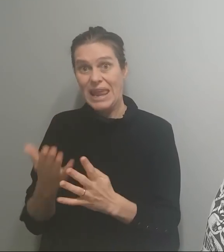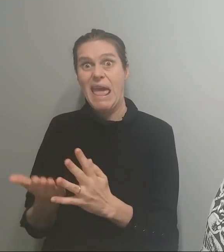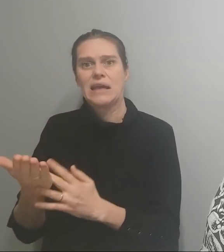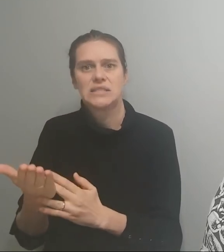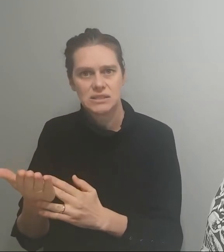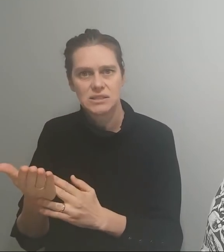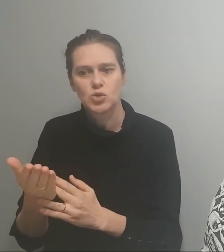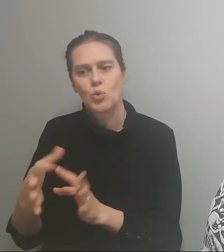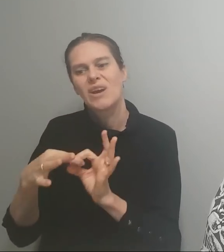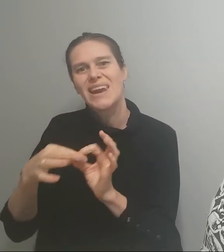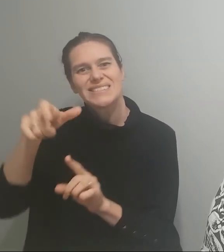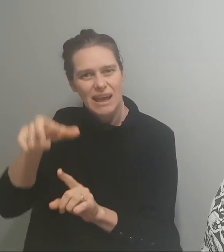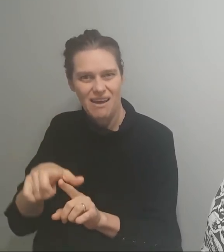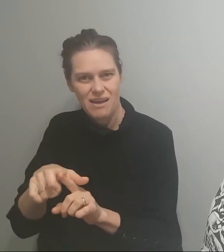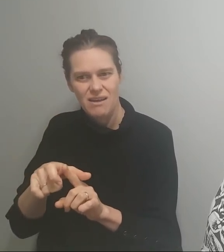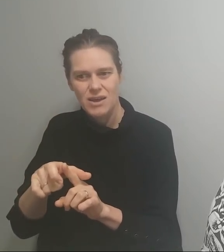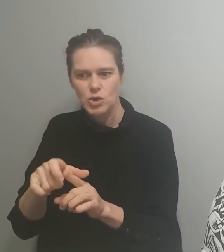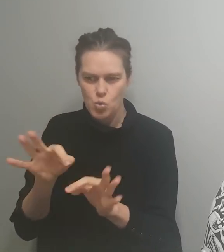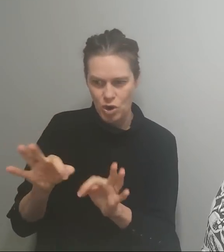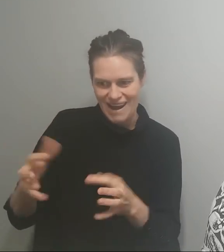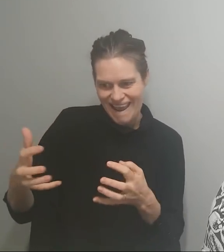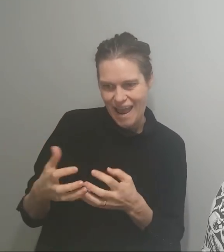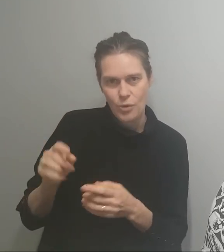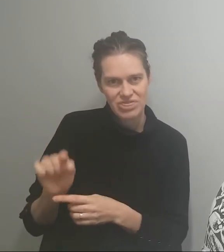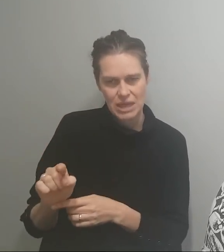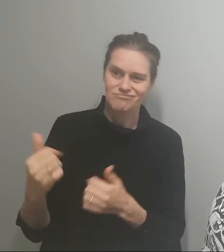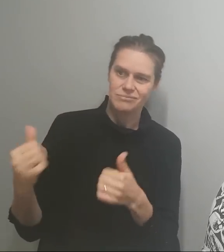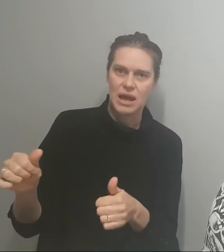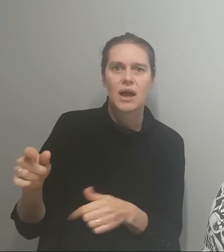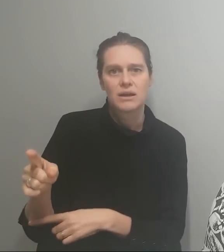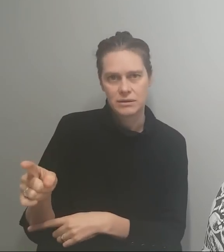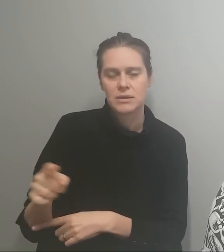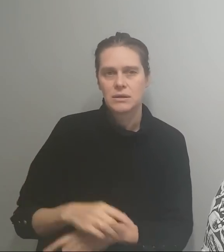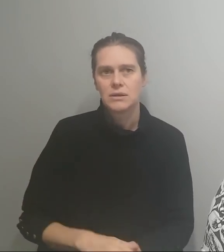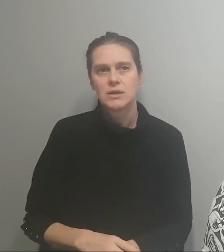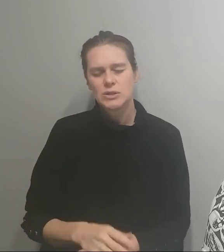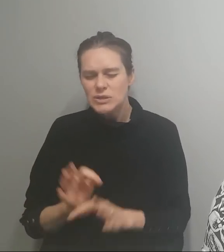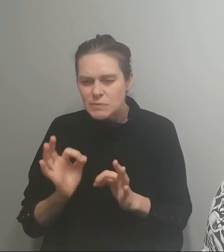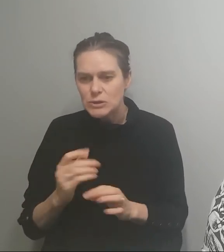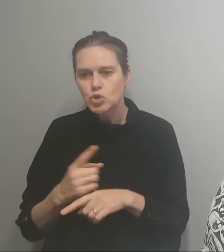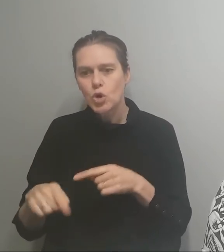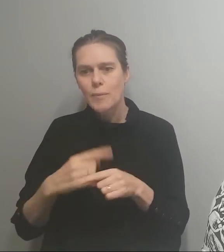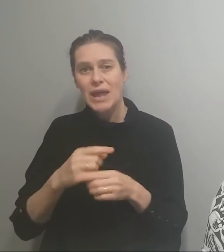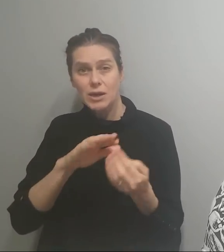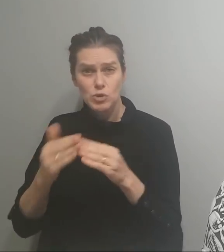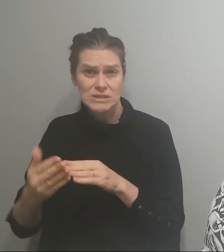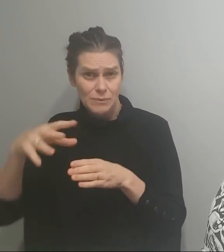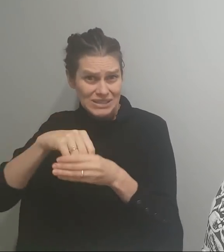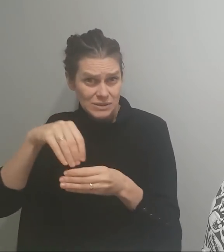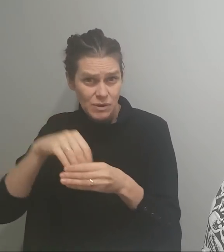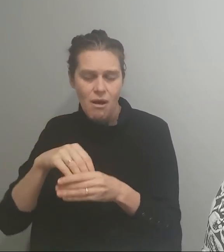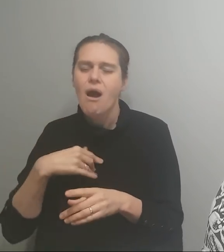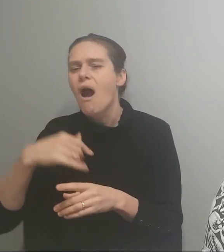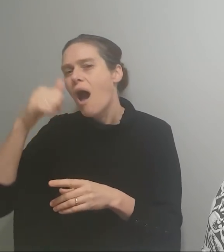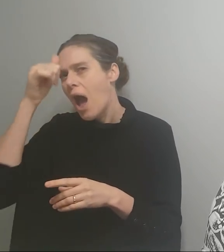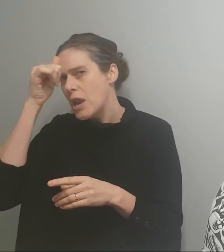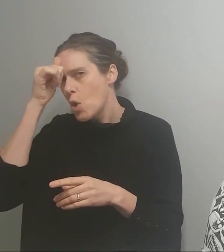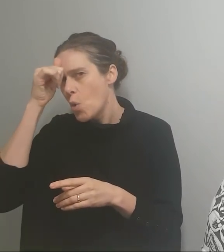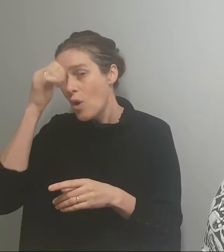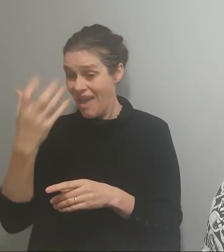that. Specifically on the funding around community participation, we know that not everybody currently picks up